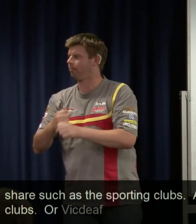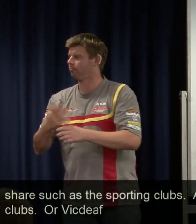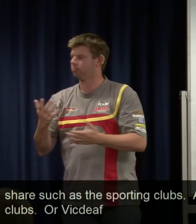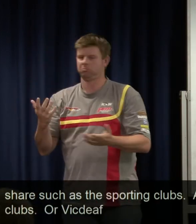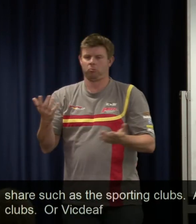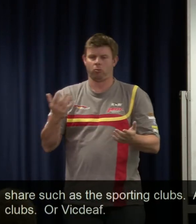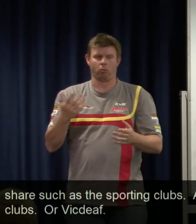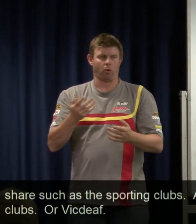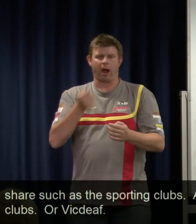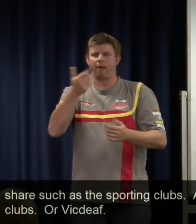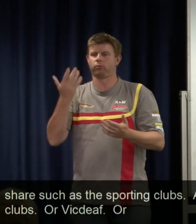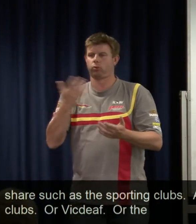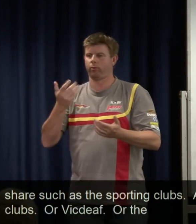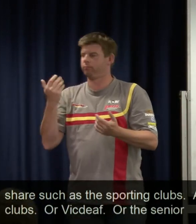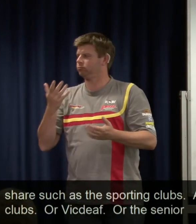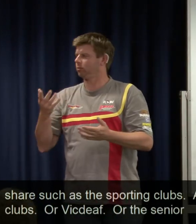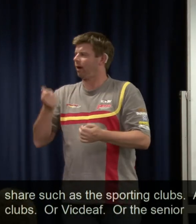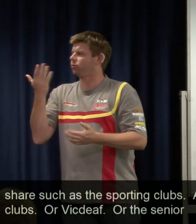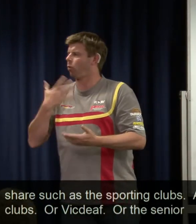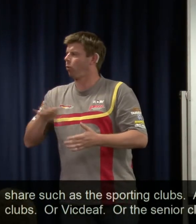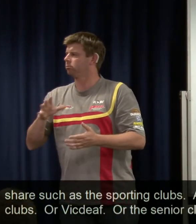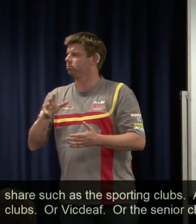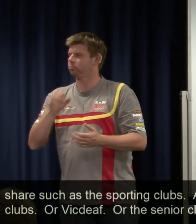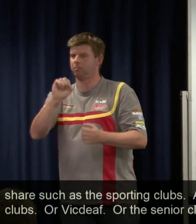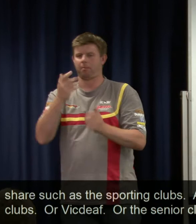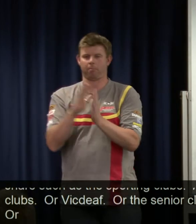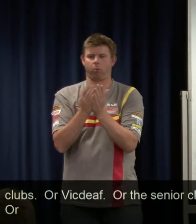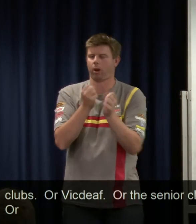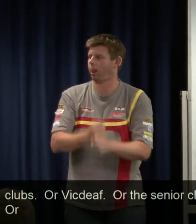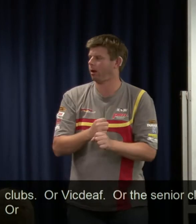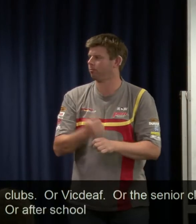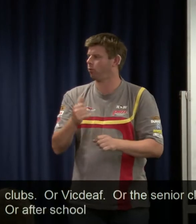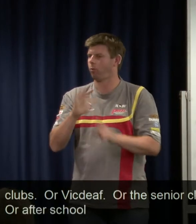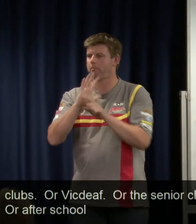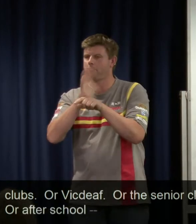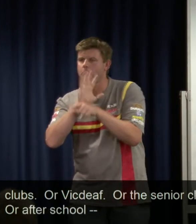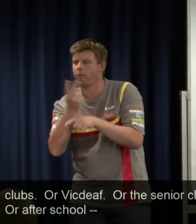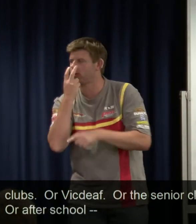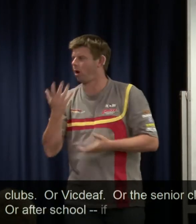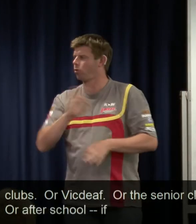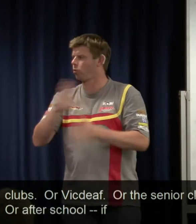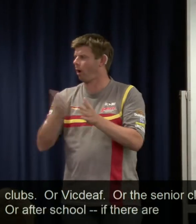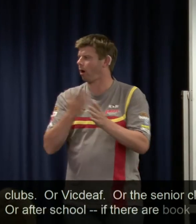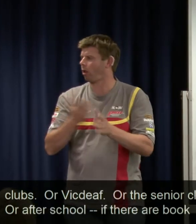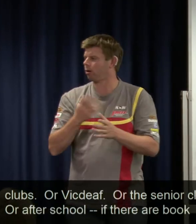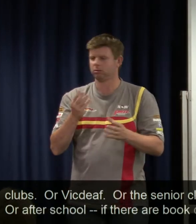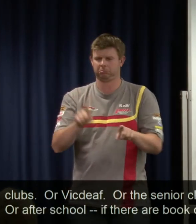the senior clubs, or after school, if there are book clubs, for instance, or movie